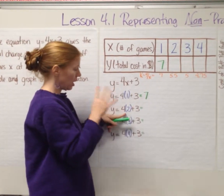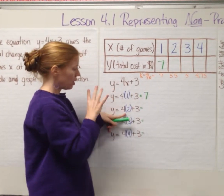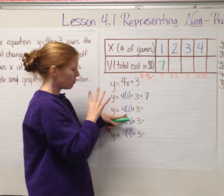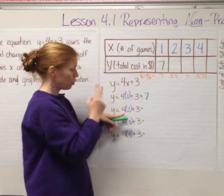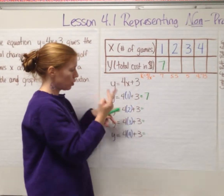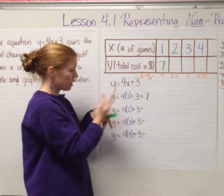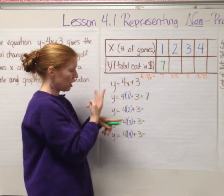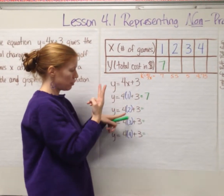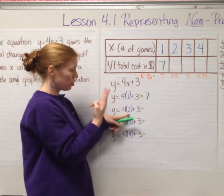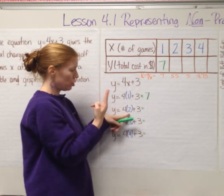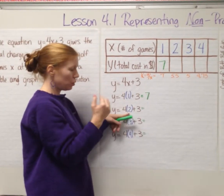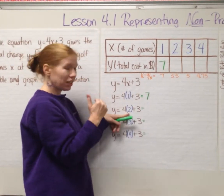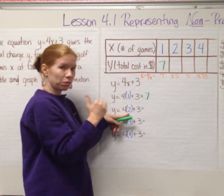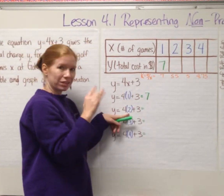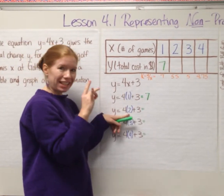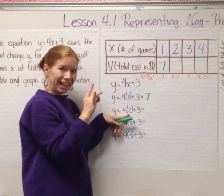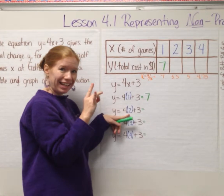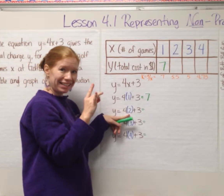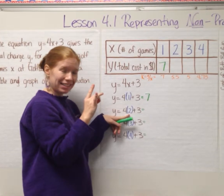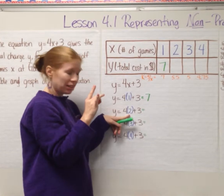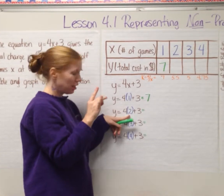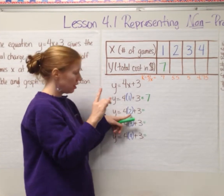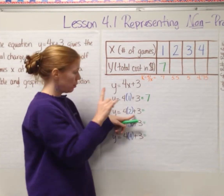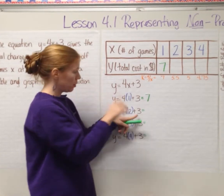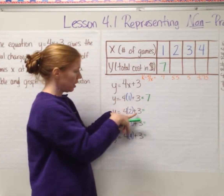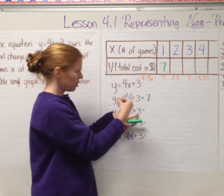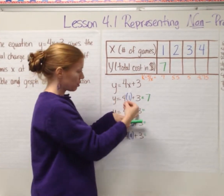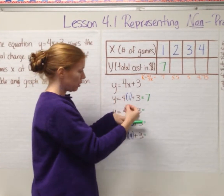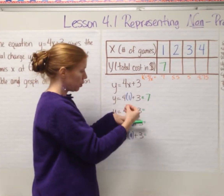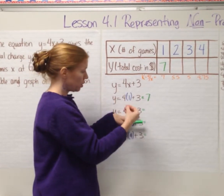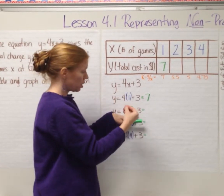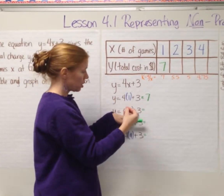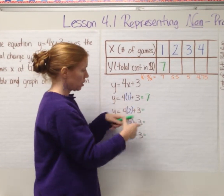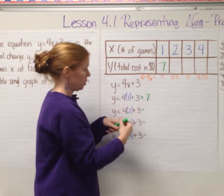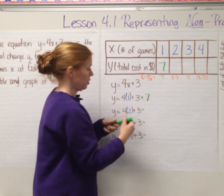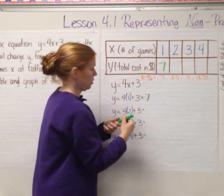Okay, 4 times 2 equals 8, plus 3 more